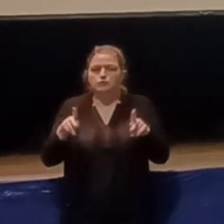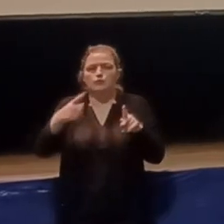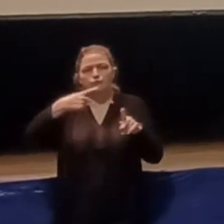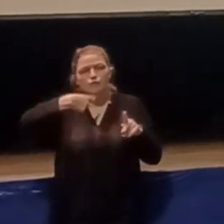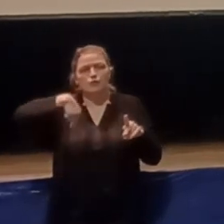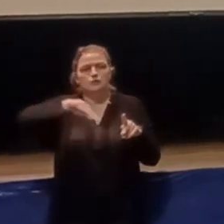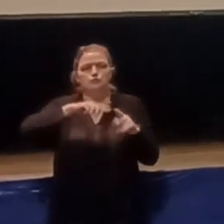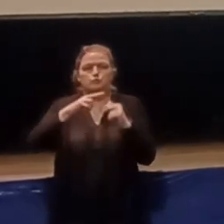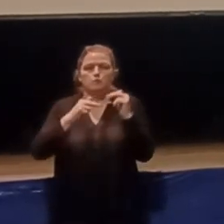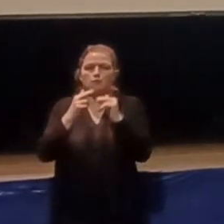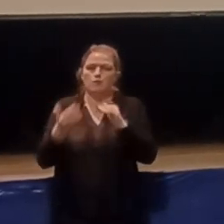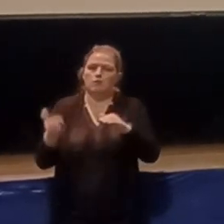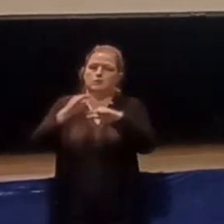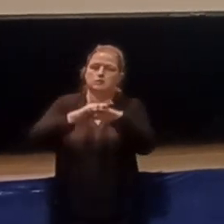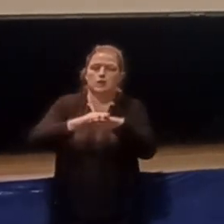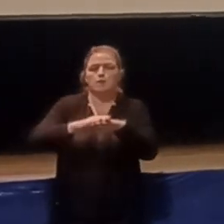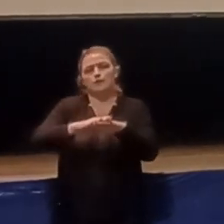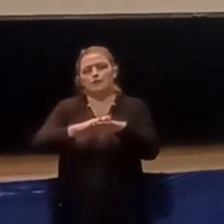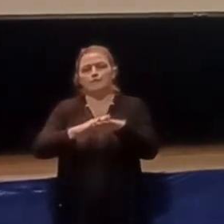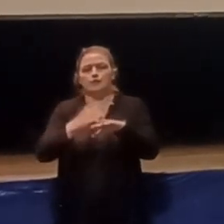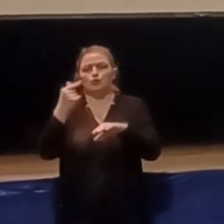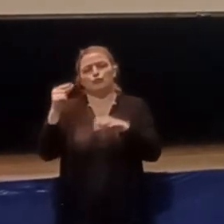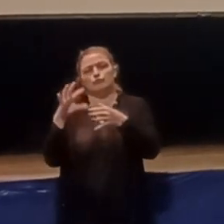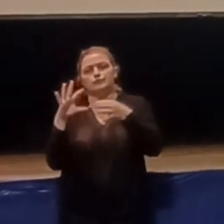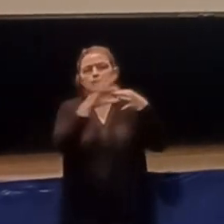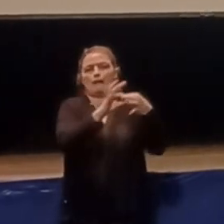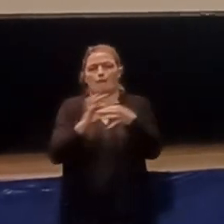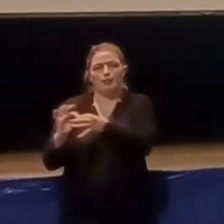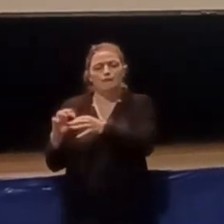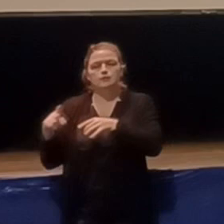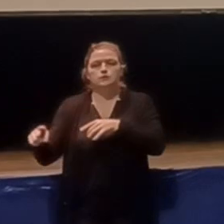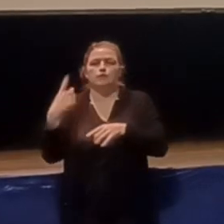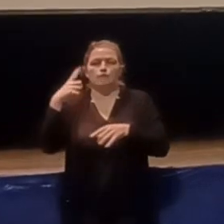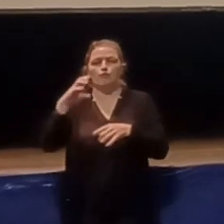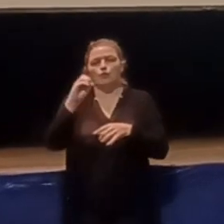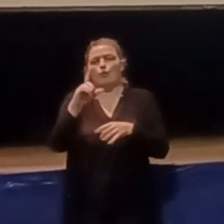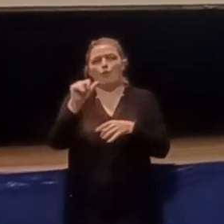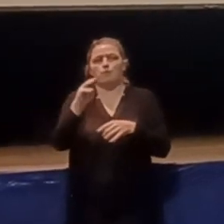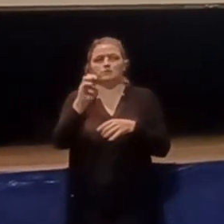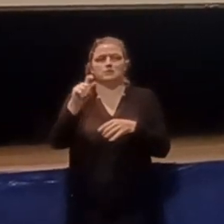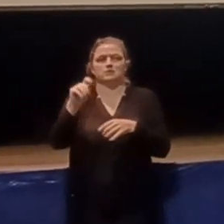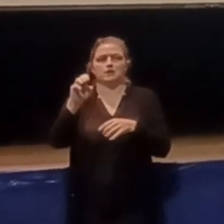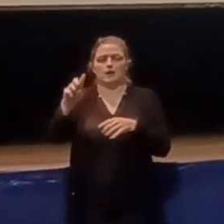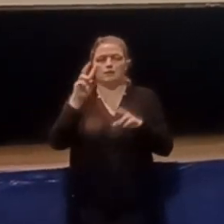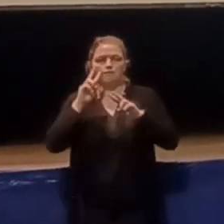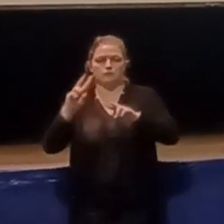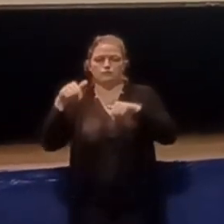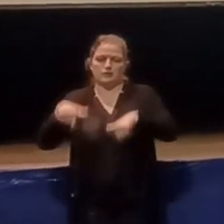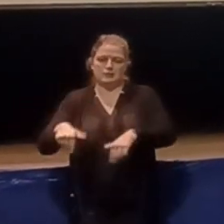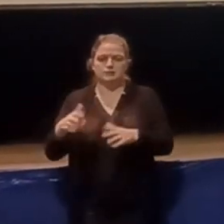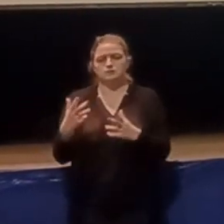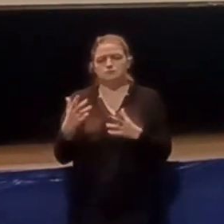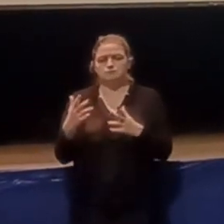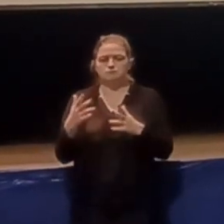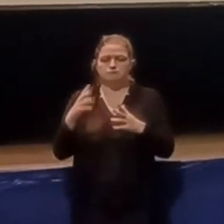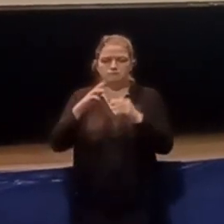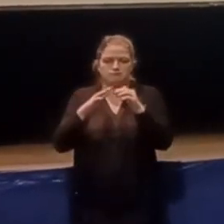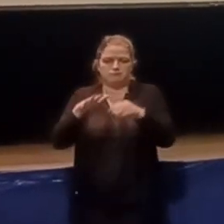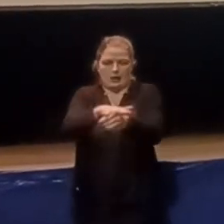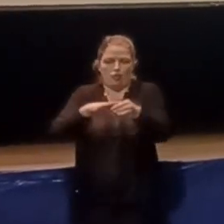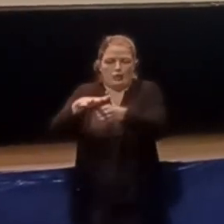us to build upon the Emerald Necklace connection here, Olmsted's vision for this area of our neighborhood, and ensure that